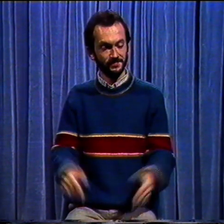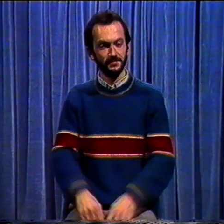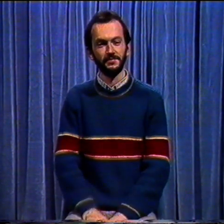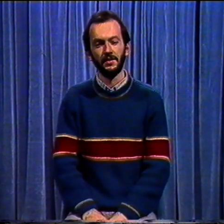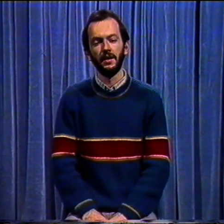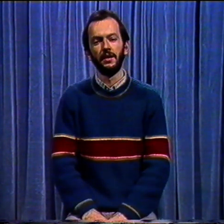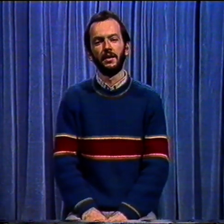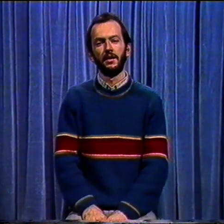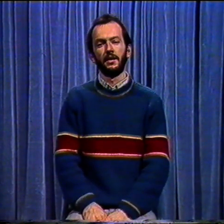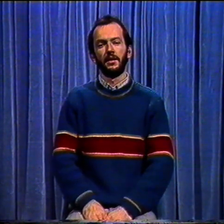Okay?